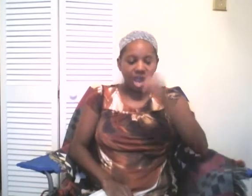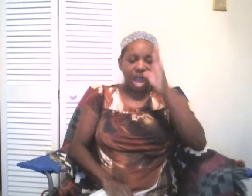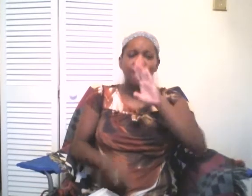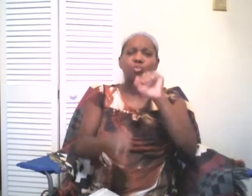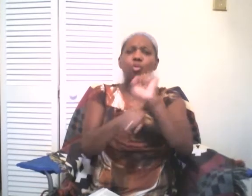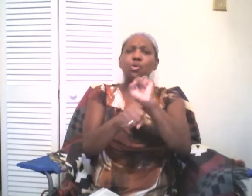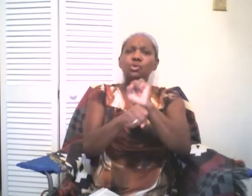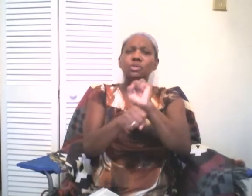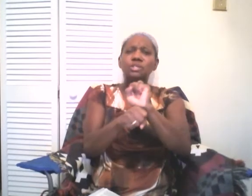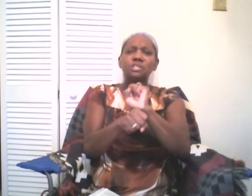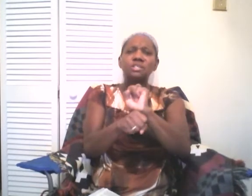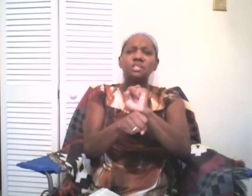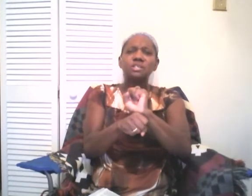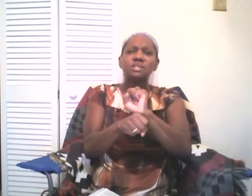God works